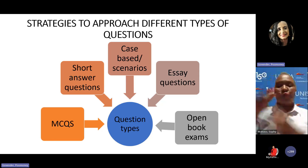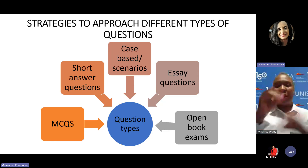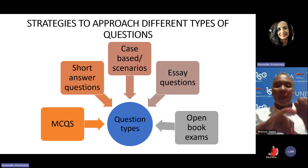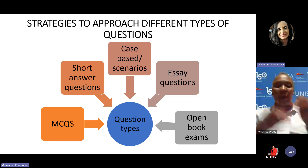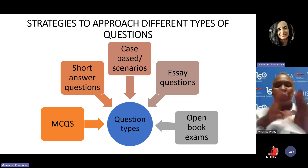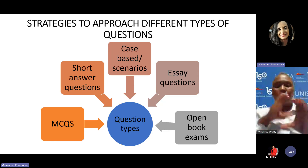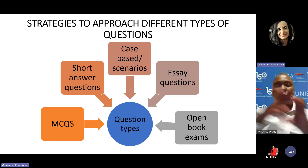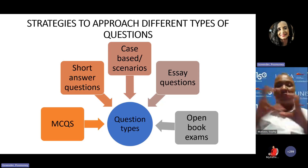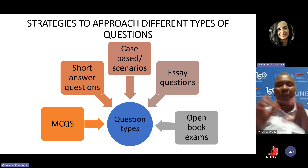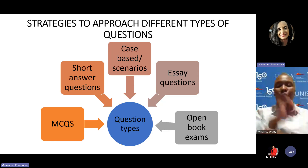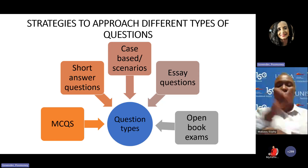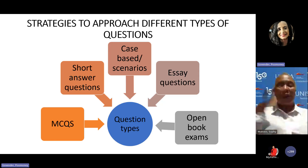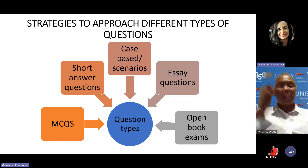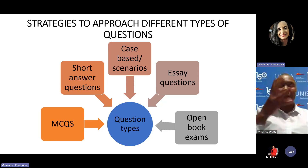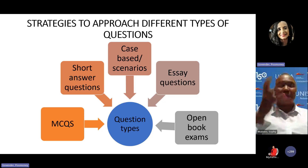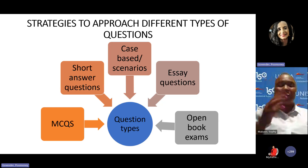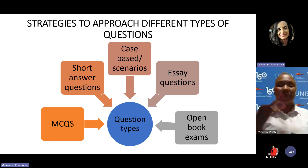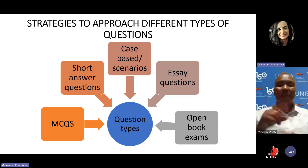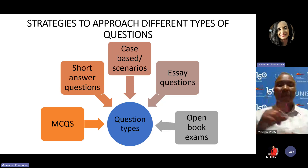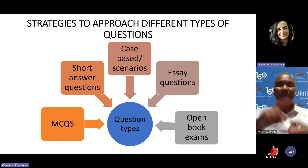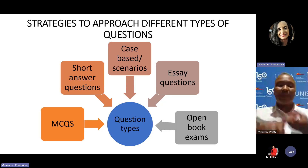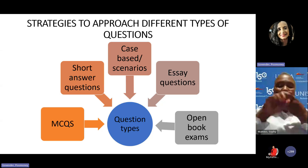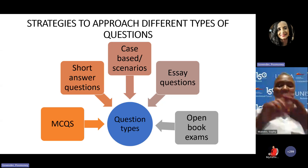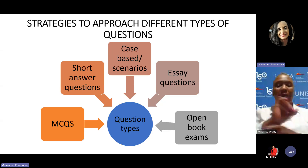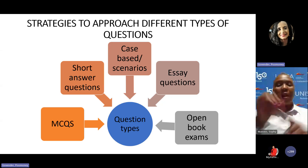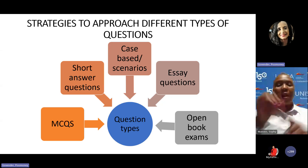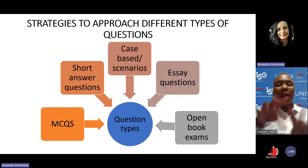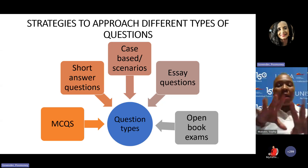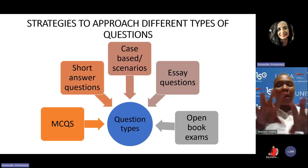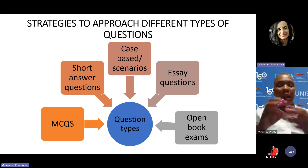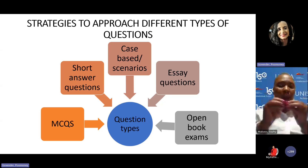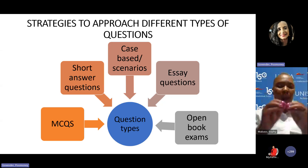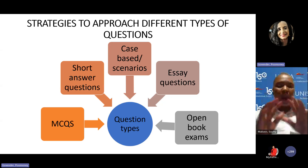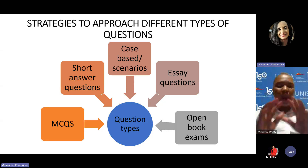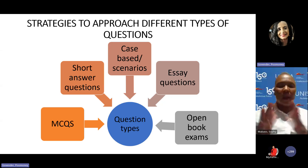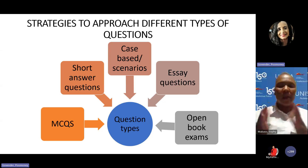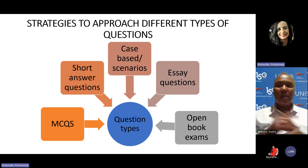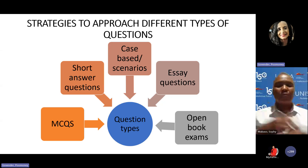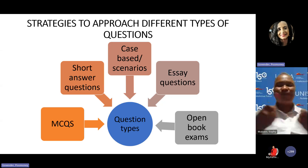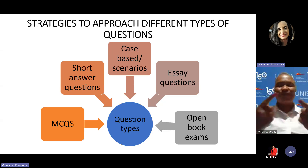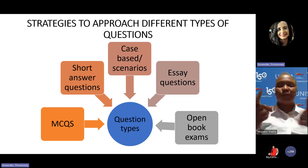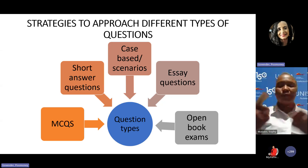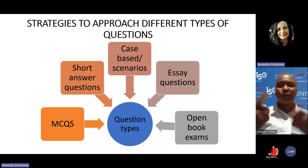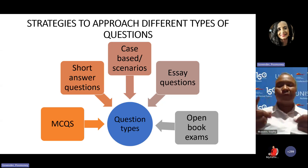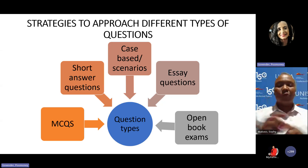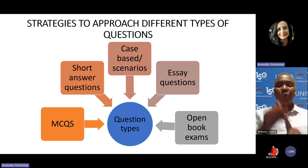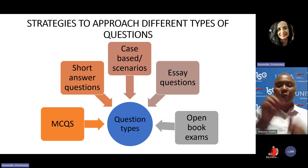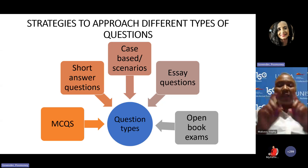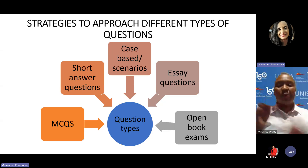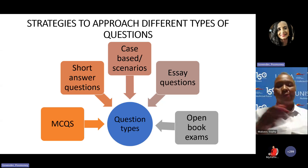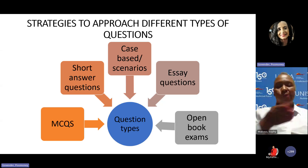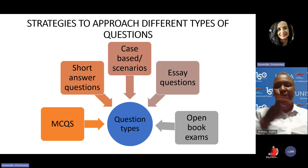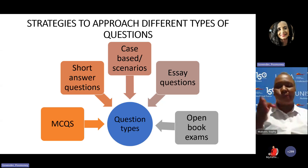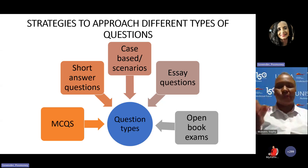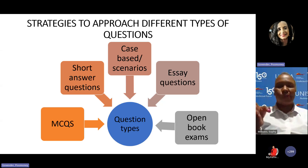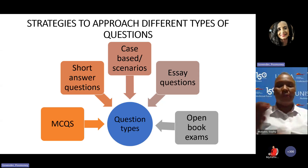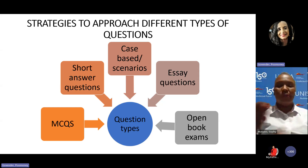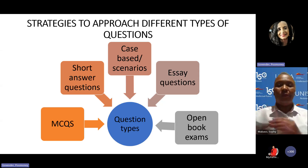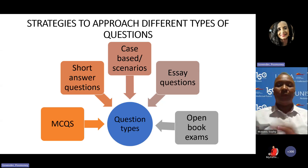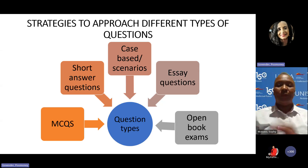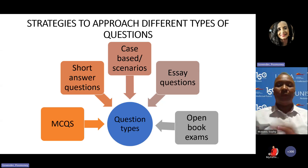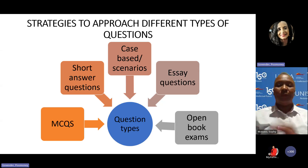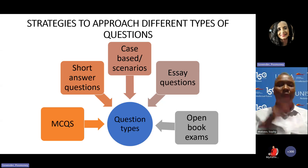communicated via your lecturer. And depending on the exam format, there will be different types of questions. Okay.